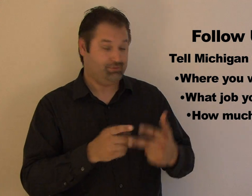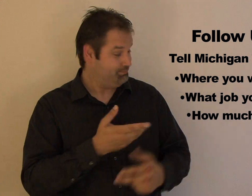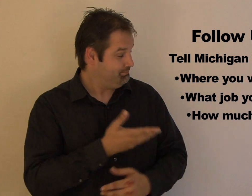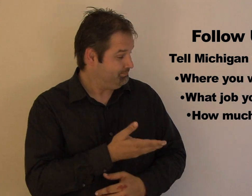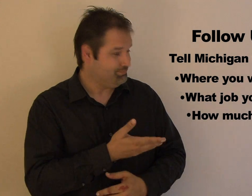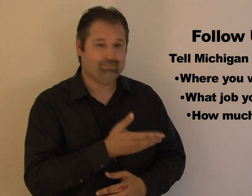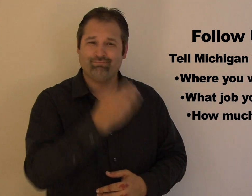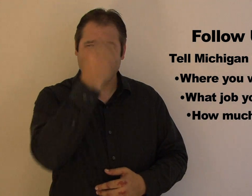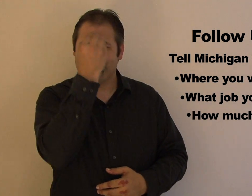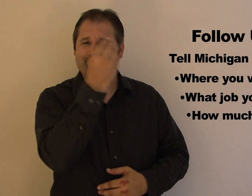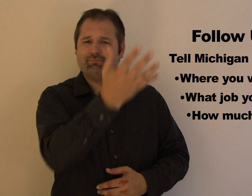And third,